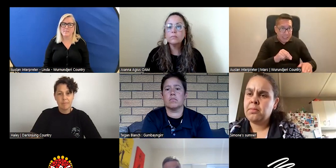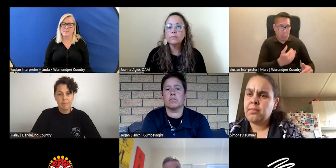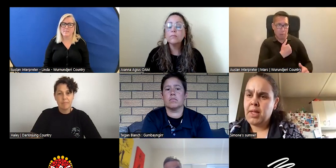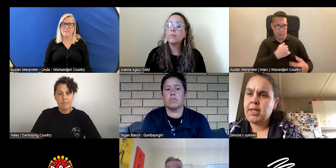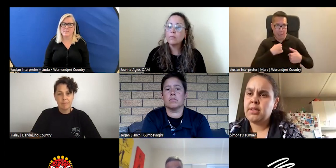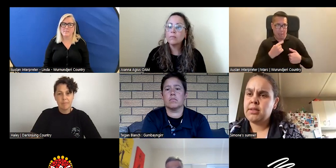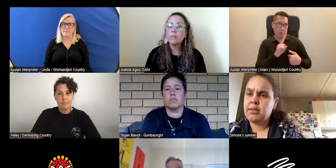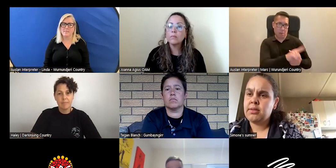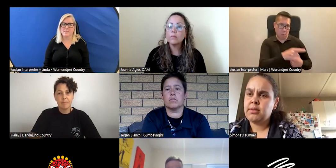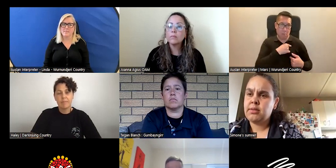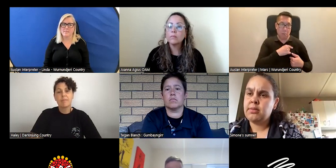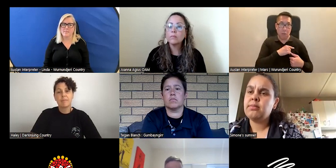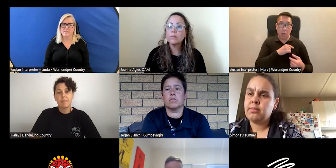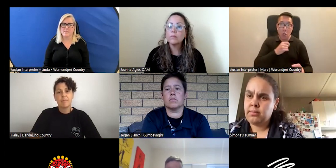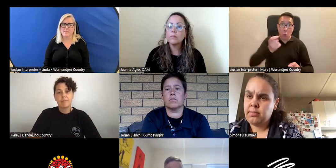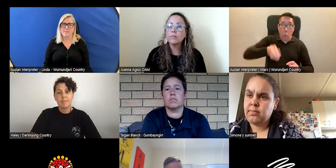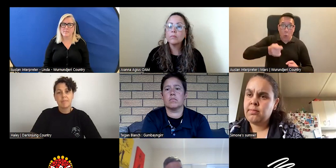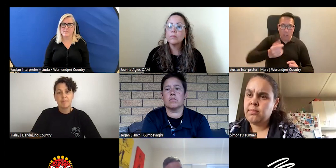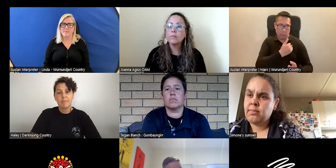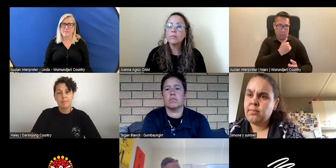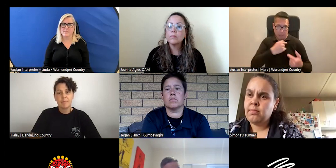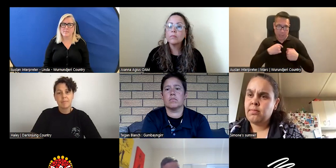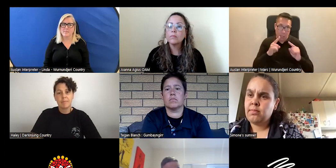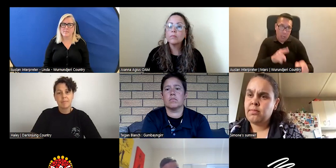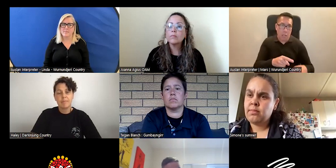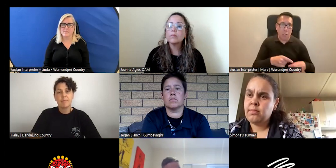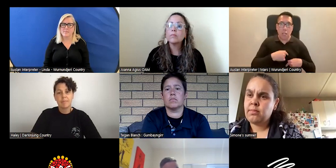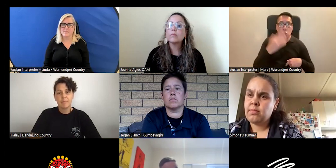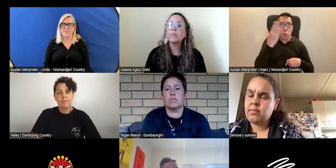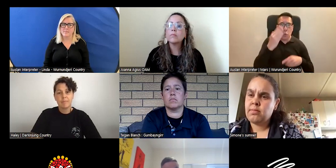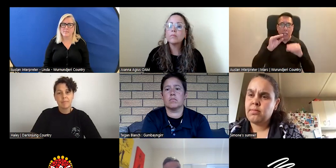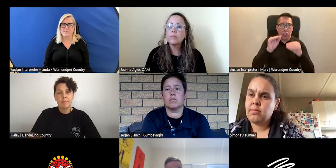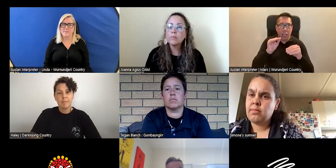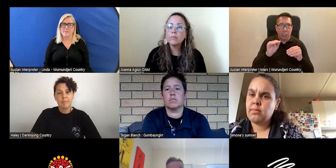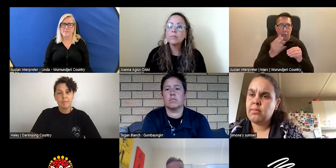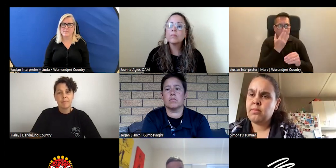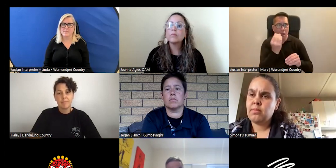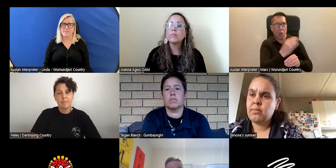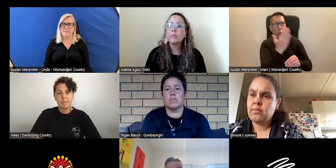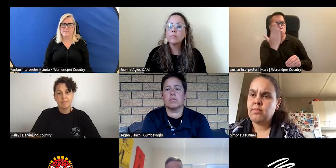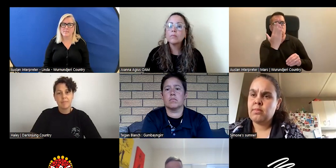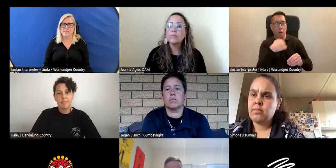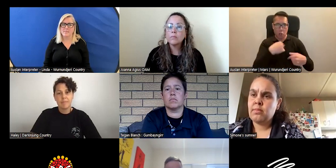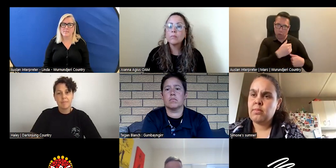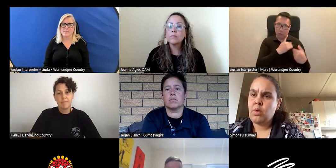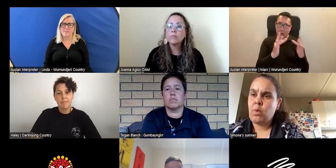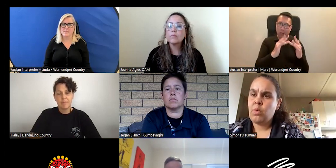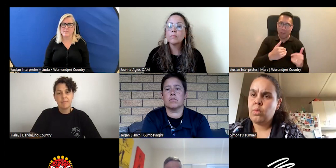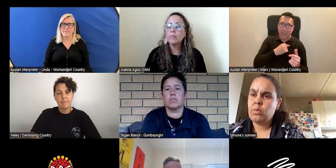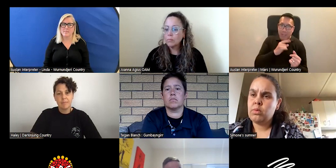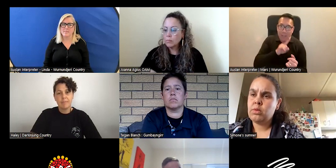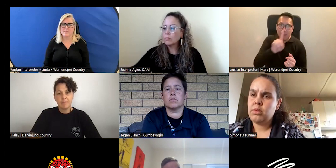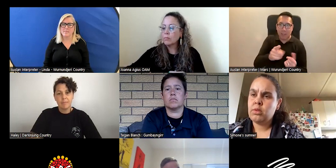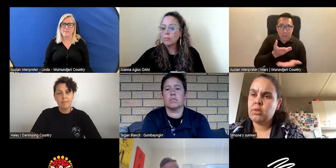courts, having issues at school and education and dropping out, you know, having some issues with